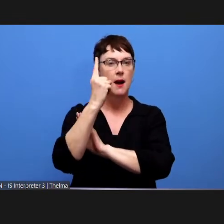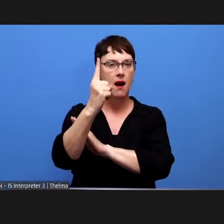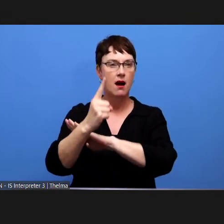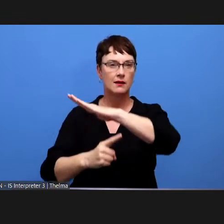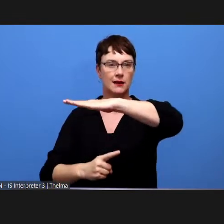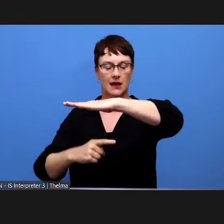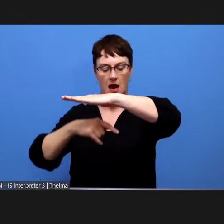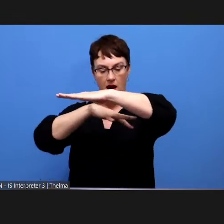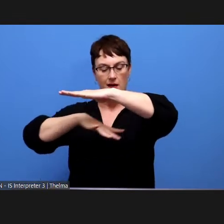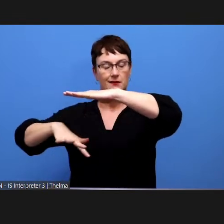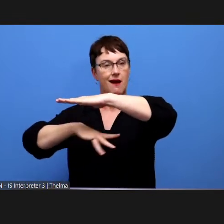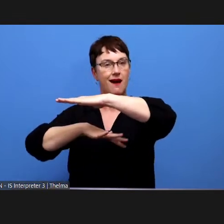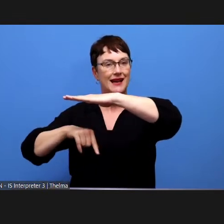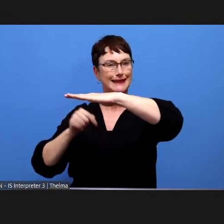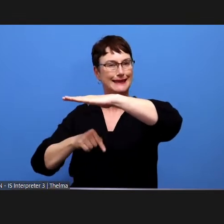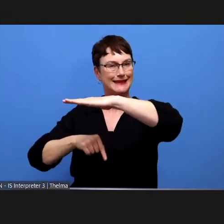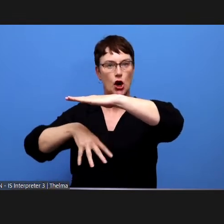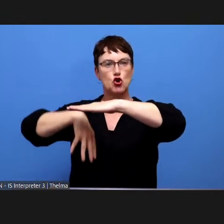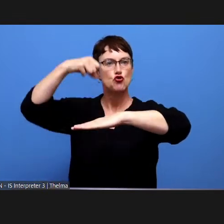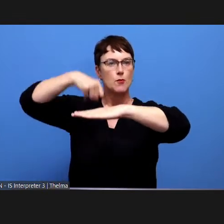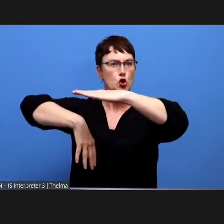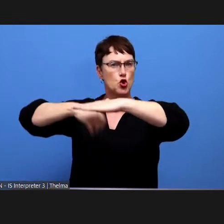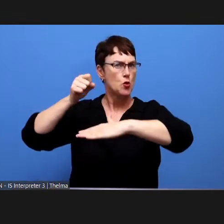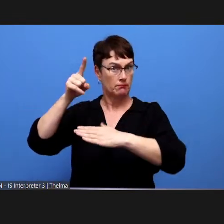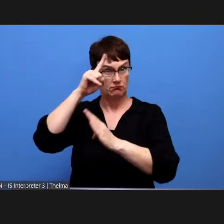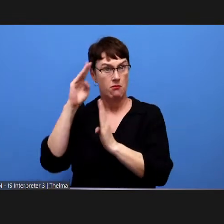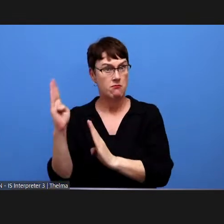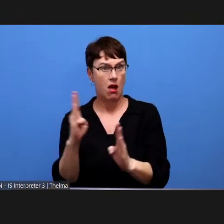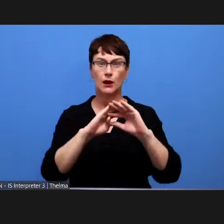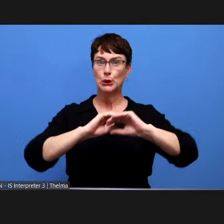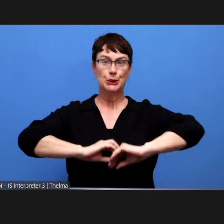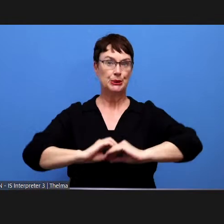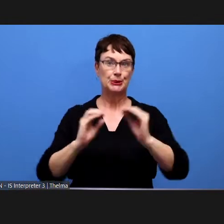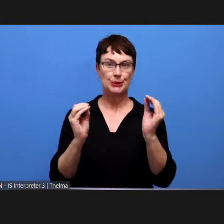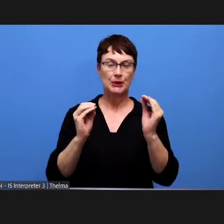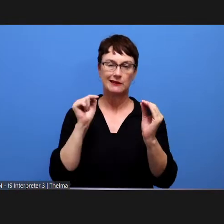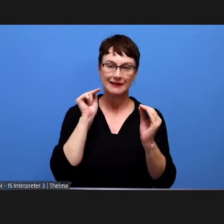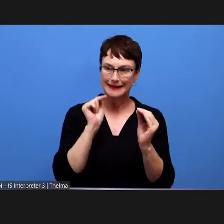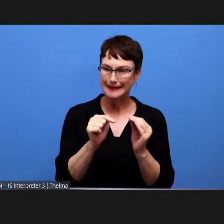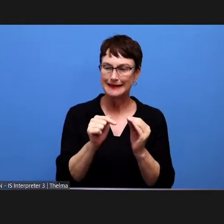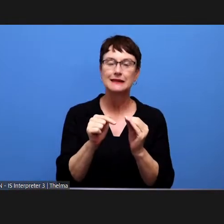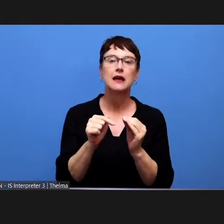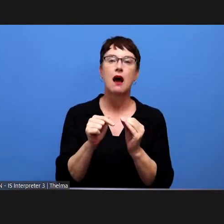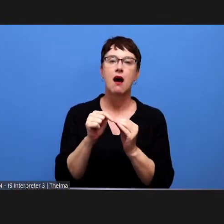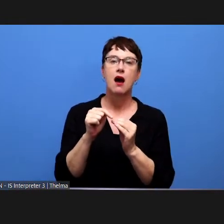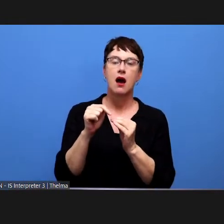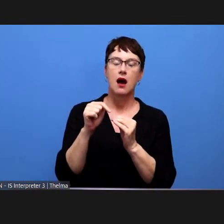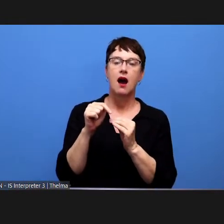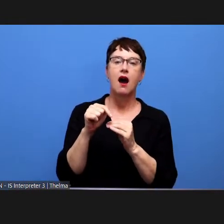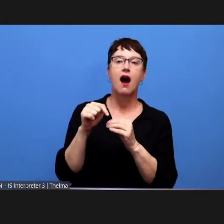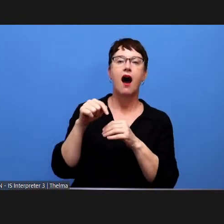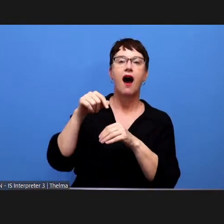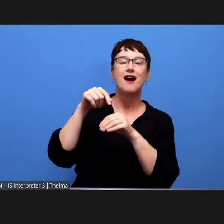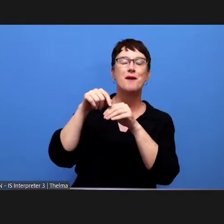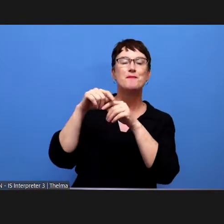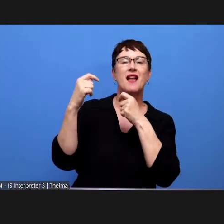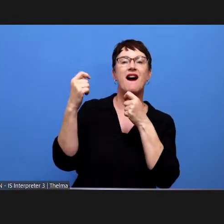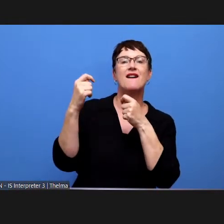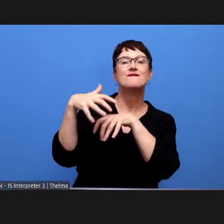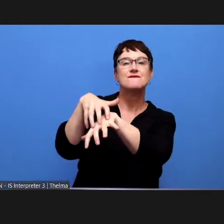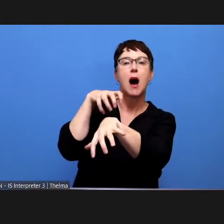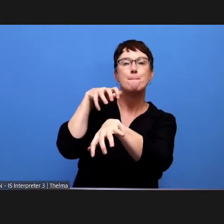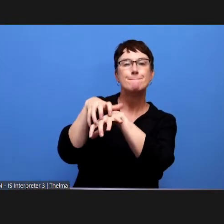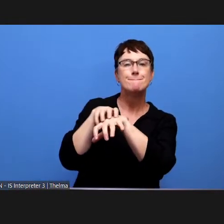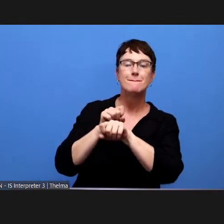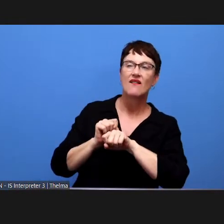management into water resource management plans and policies is another thing that needs to be done. But when it's done,